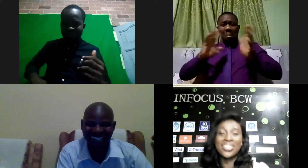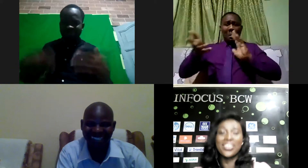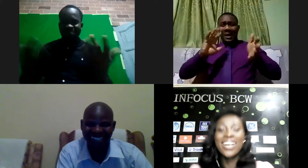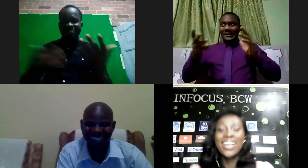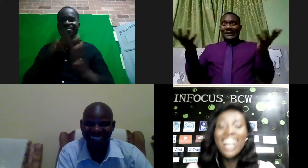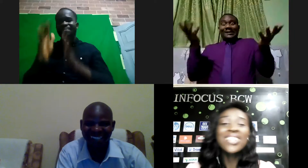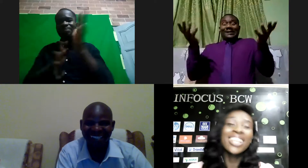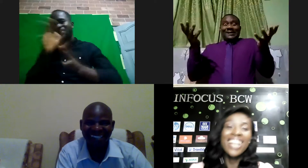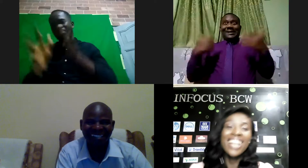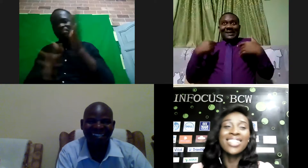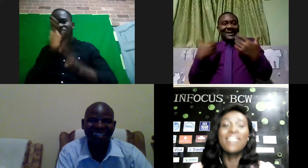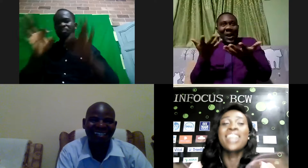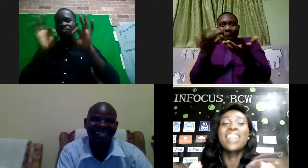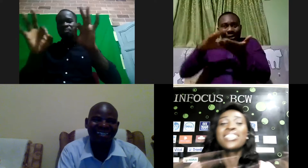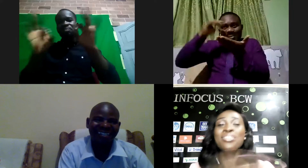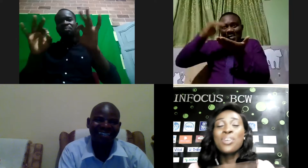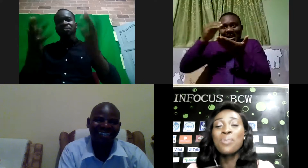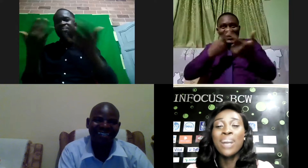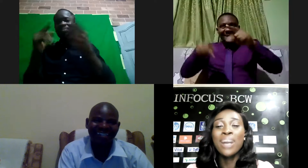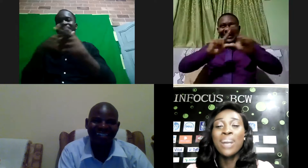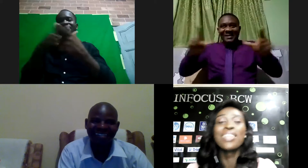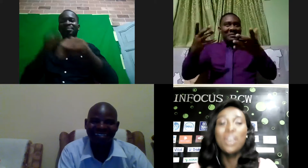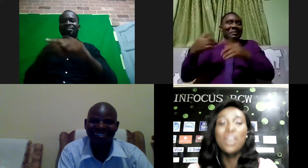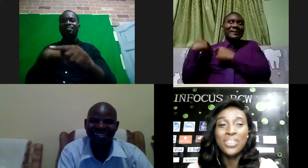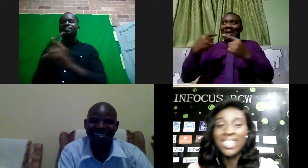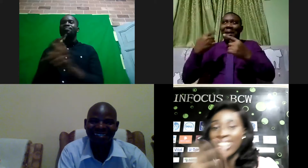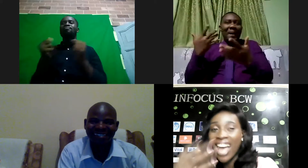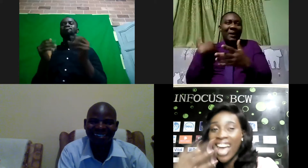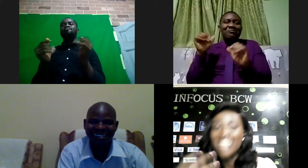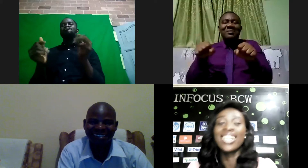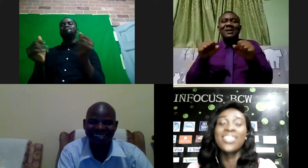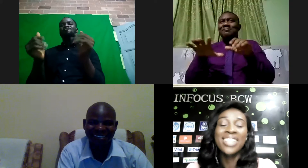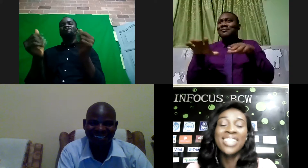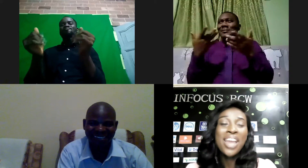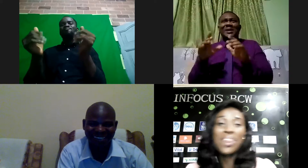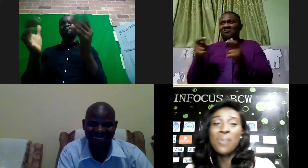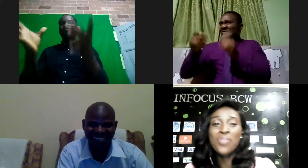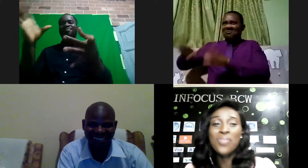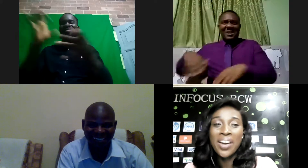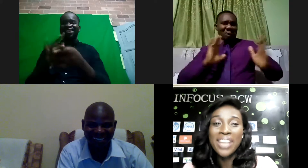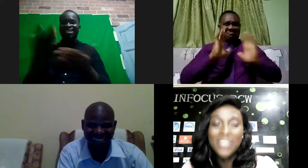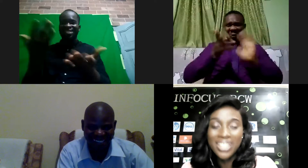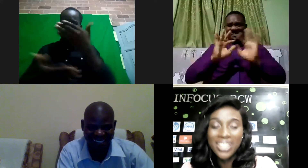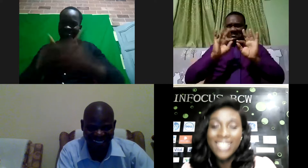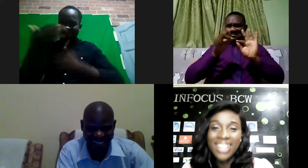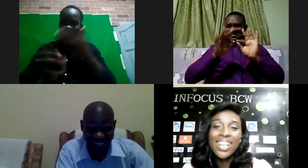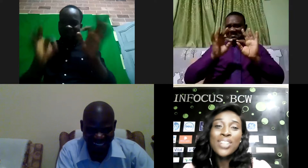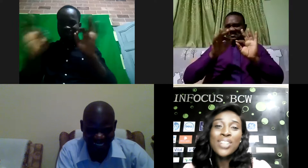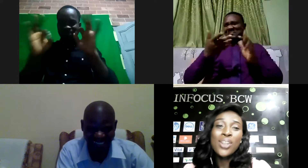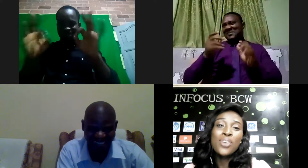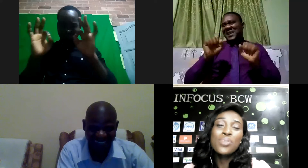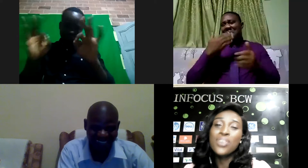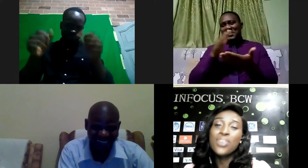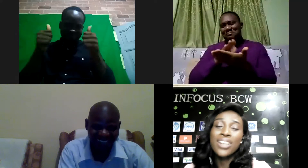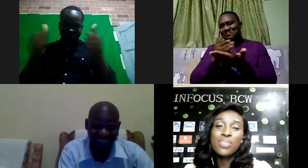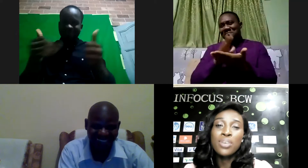language, so that next time I can just be combining the moderation and the language. That'll be very interesting. So